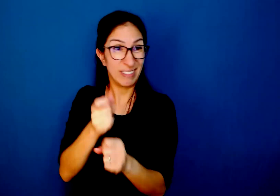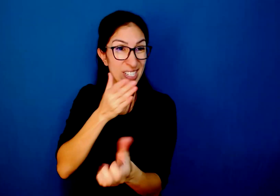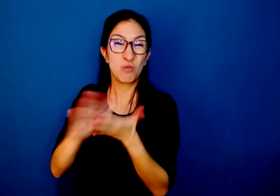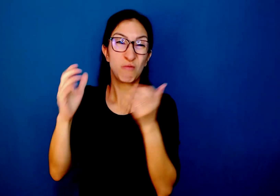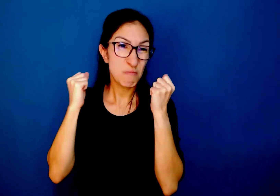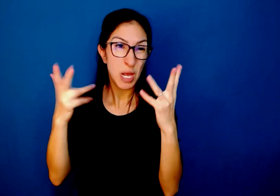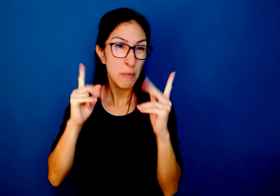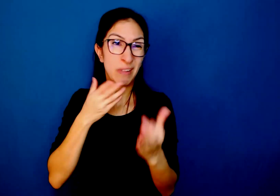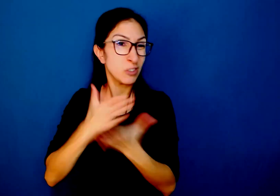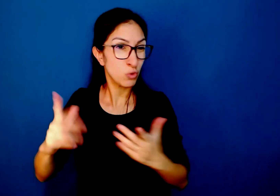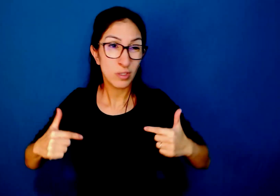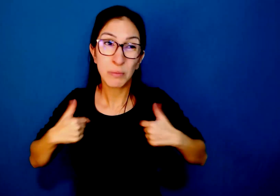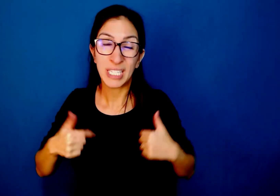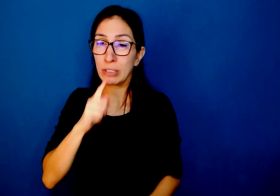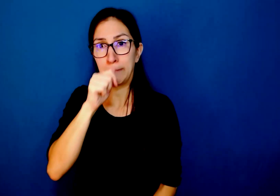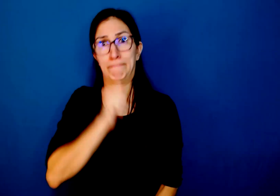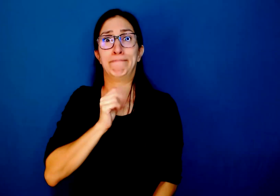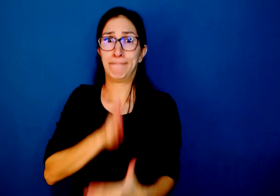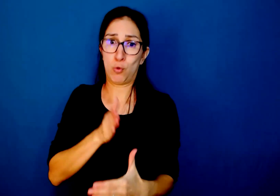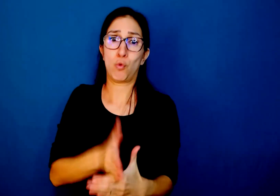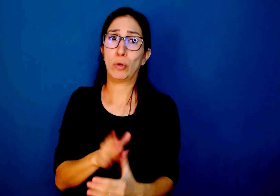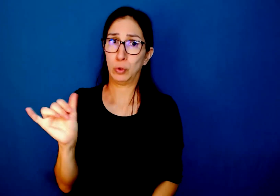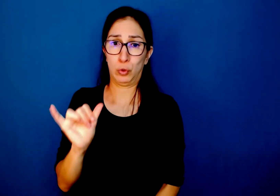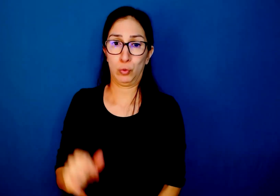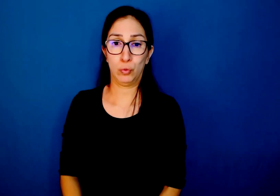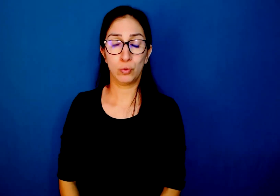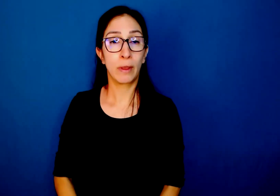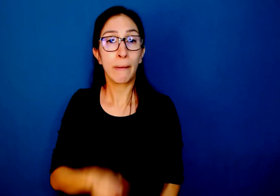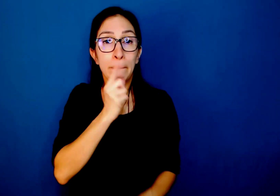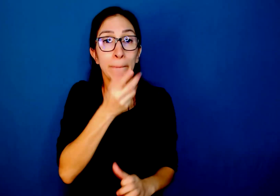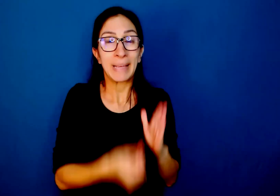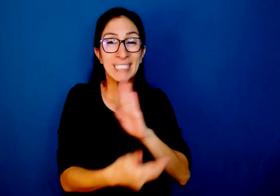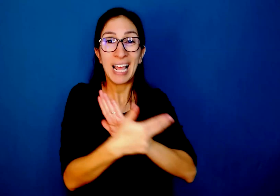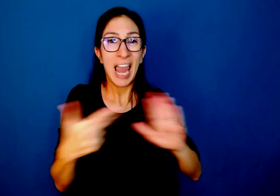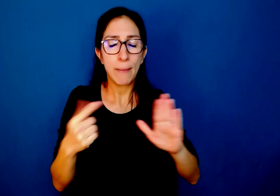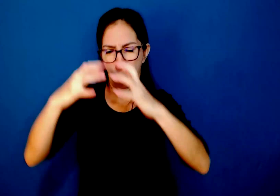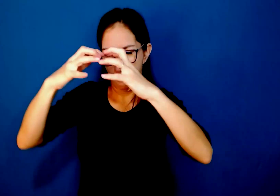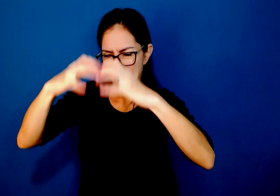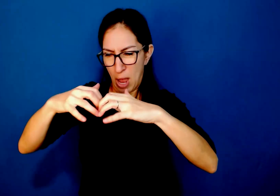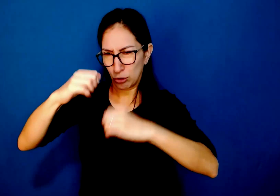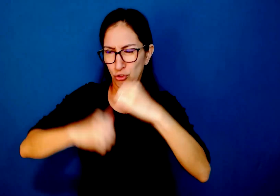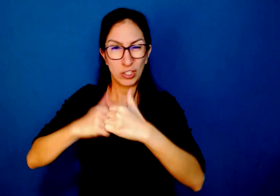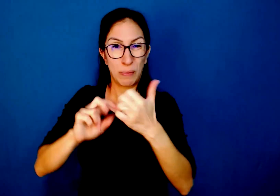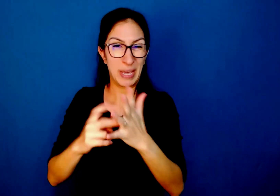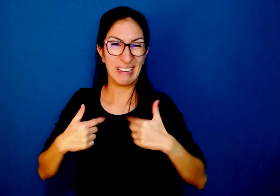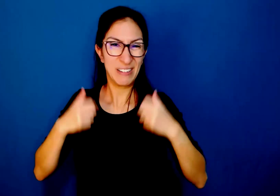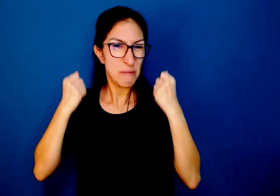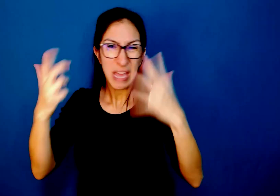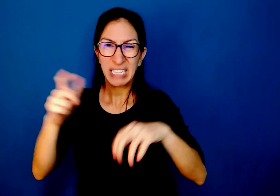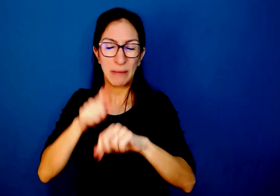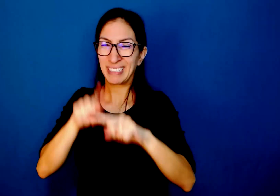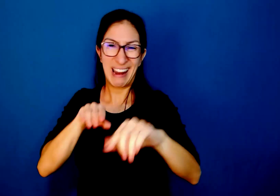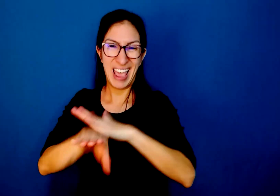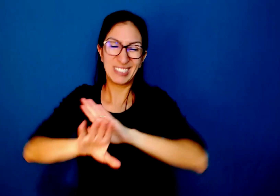A missing label or a confusing page structure can make an entire website pretty much unusable. So